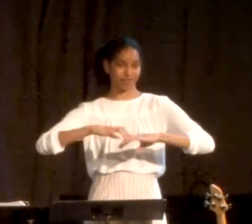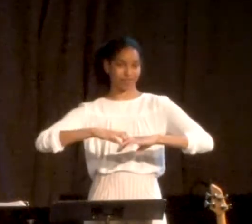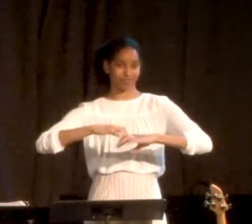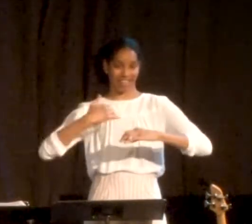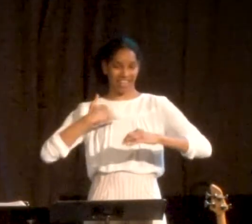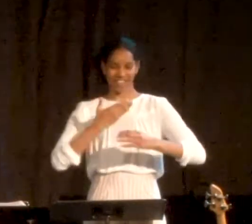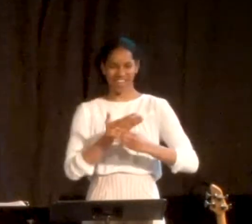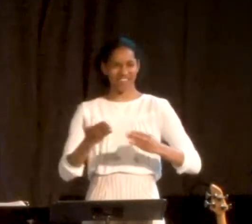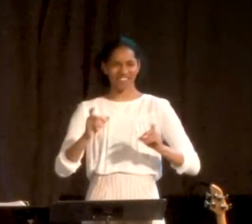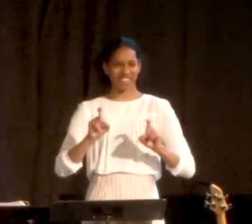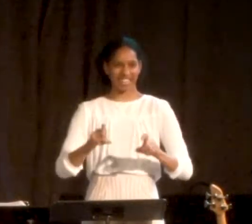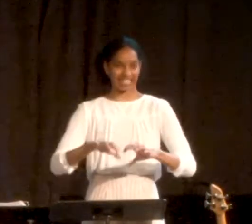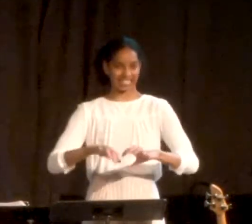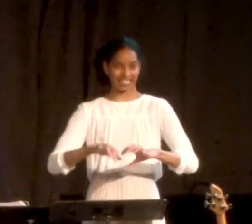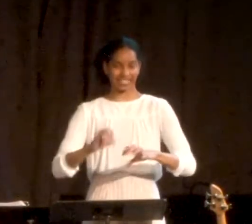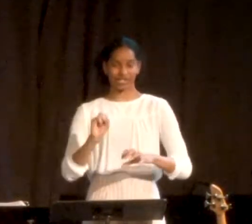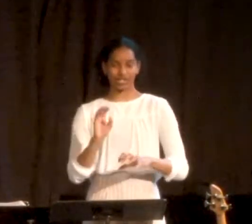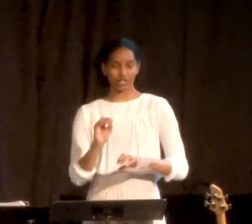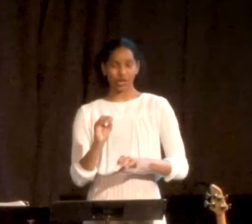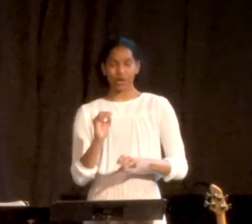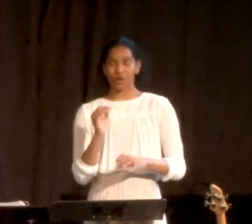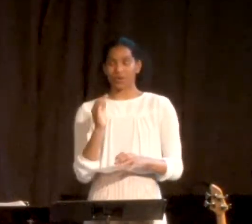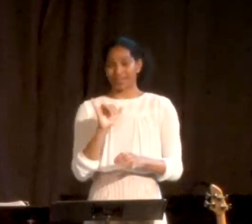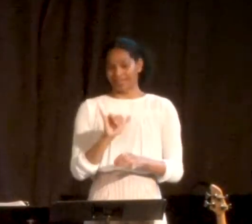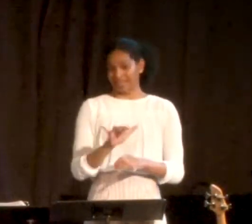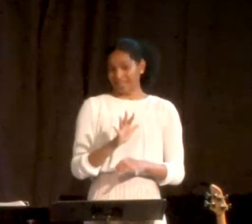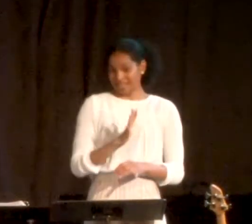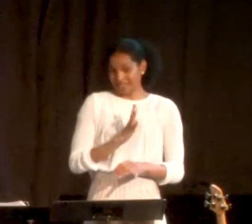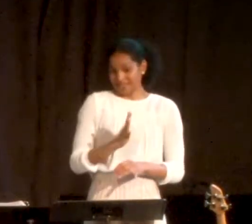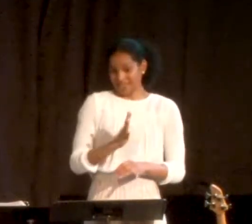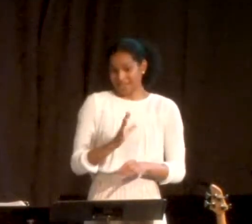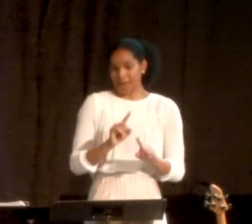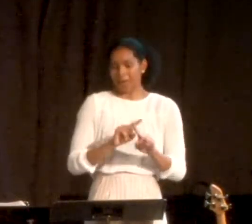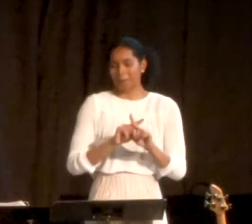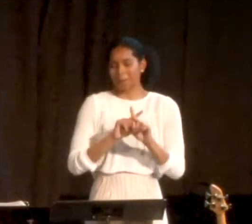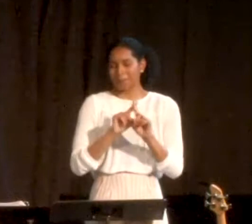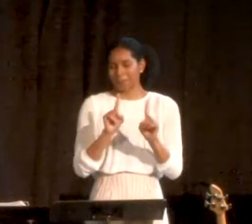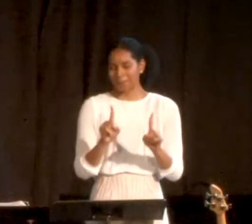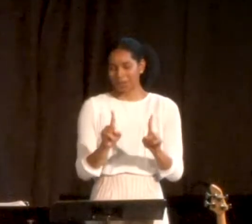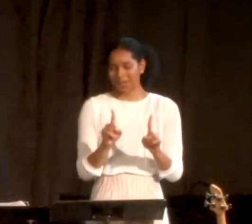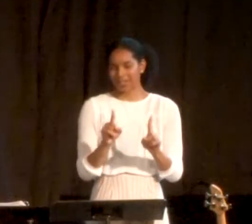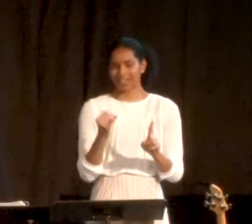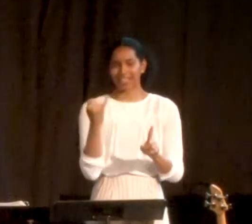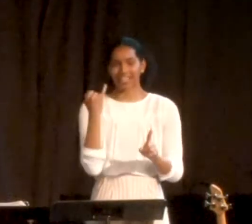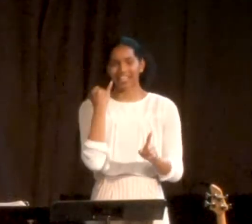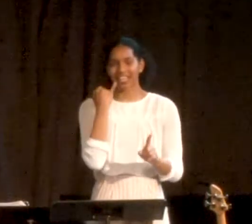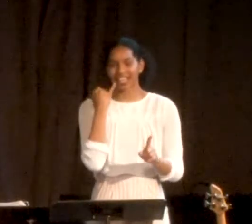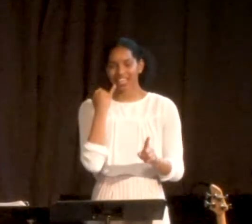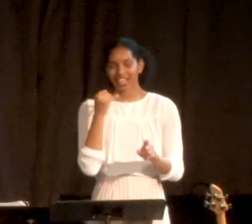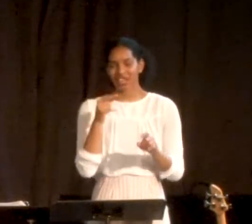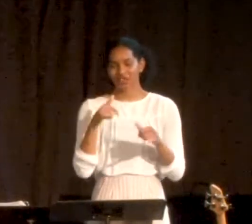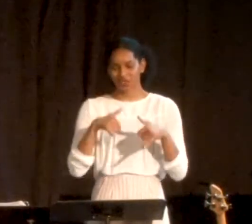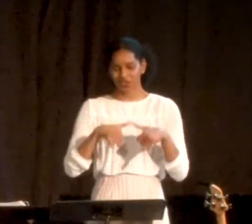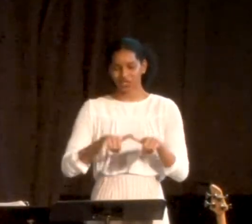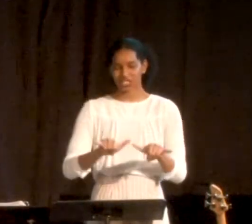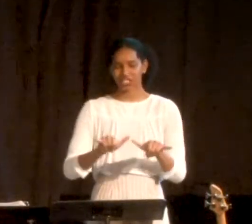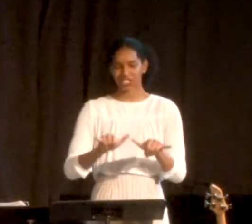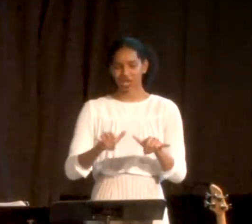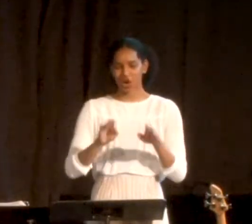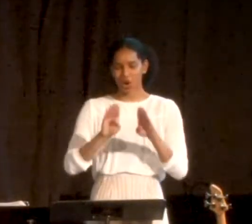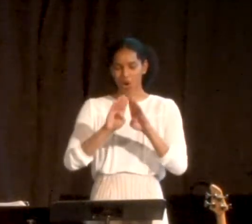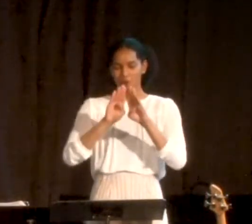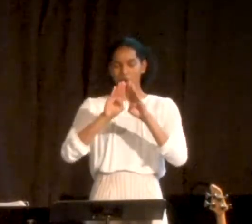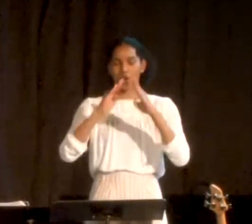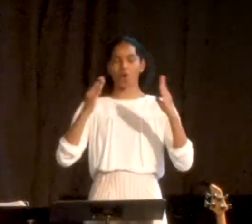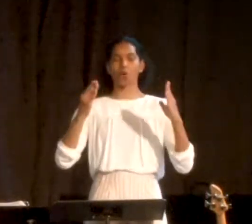work. And this is fine as long as the cliques remain open, willing to